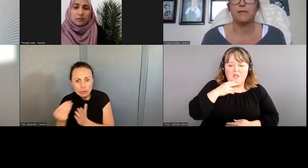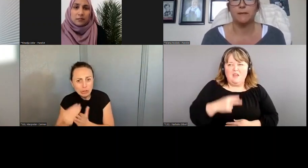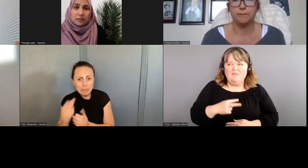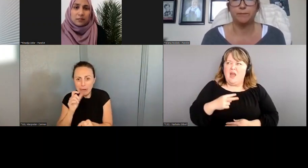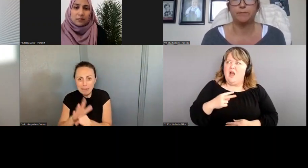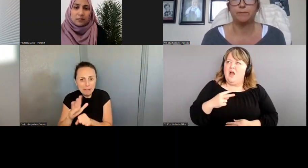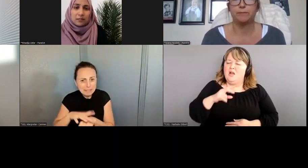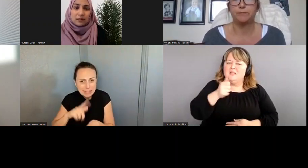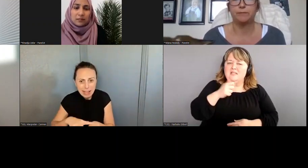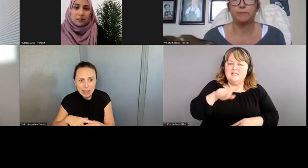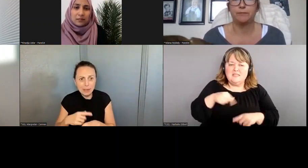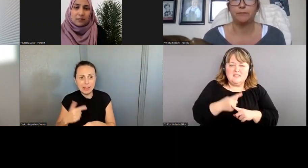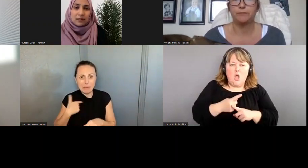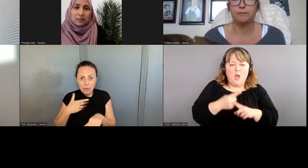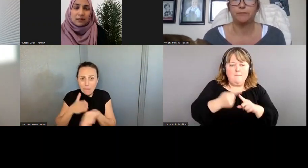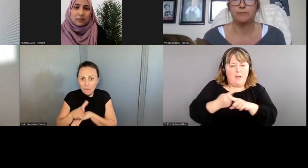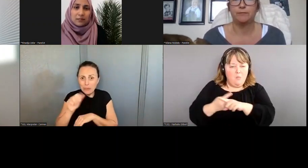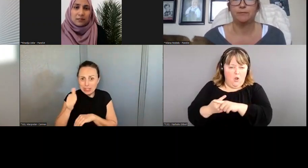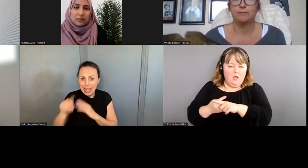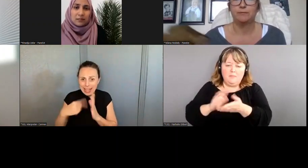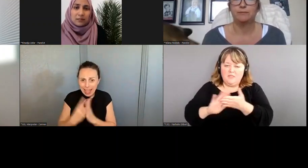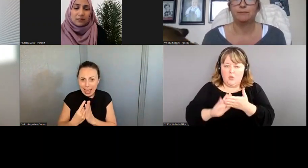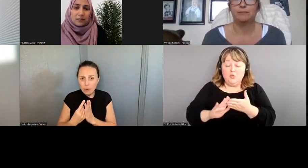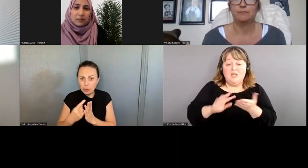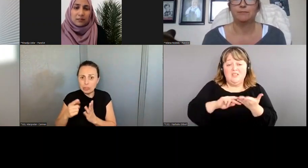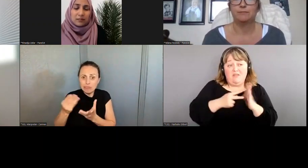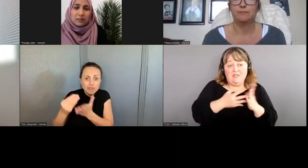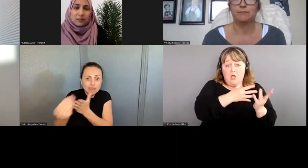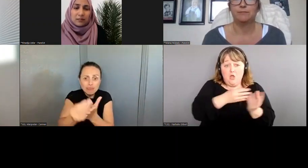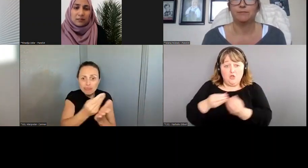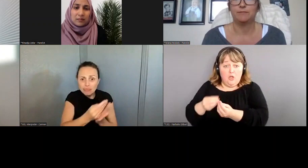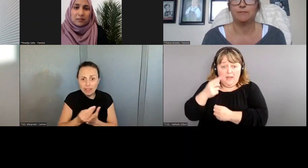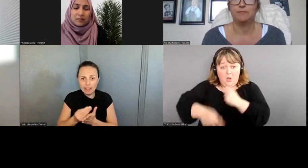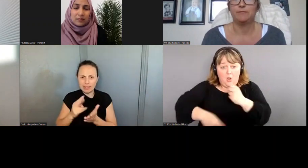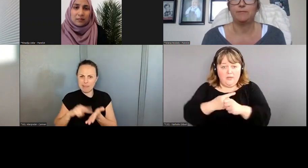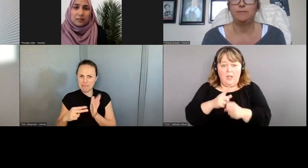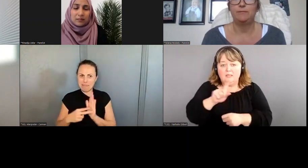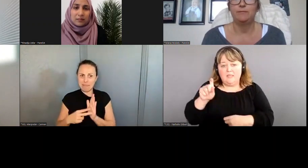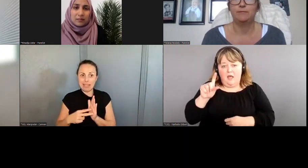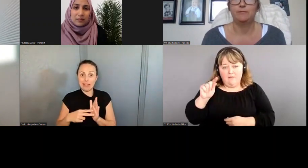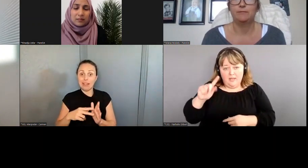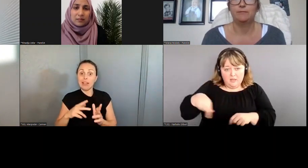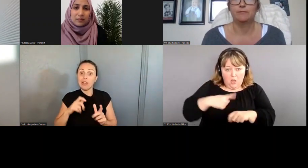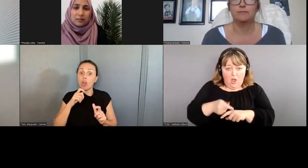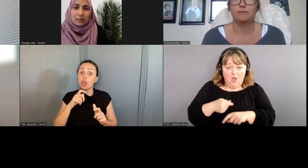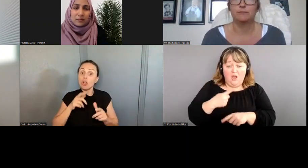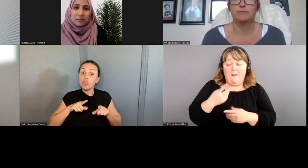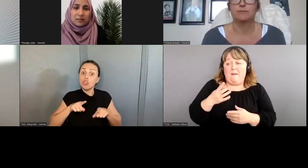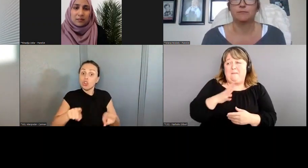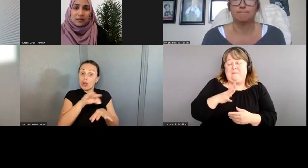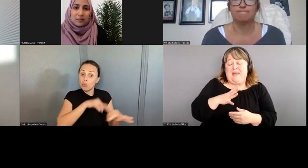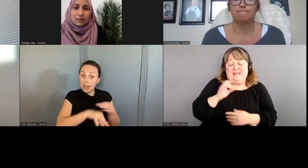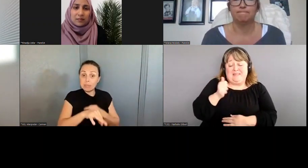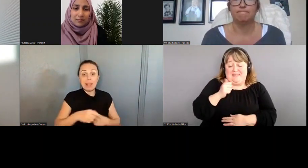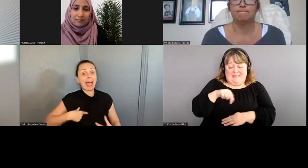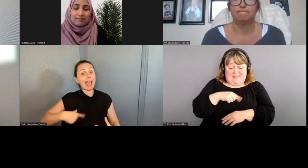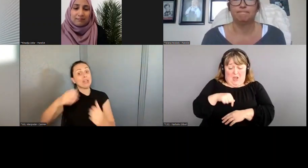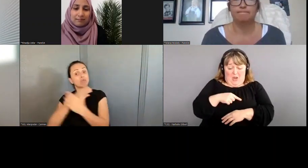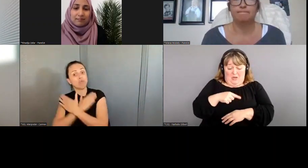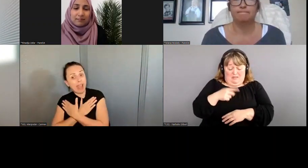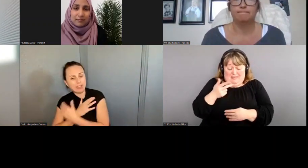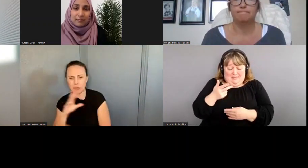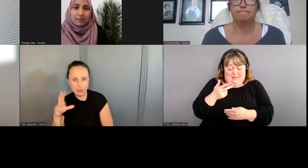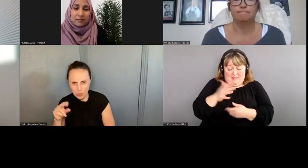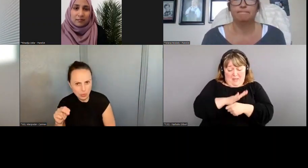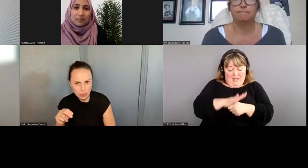I spend more than 10 hours to be able to get the needs of my kids. So it's not like I need the respite to rest or to just go. Sometimes respite